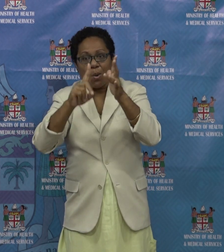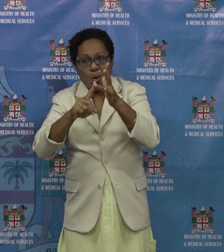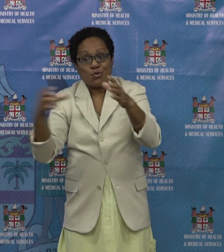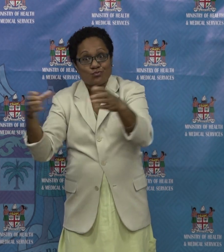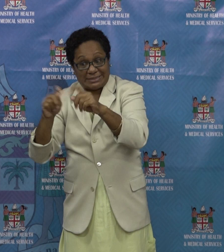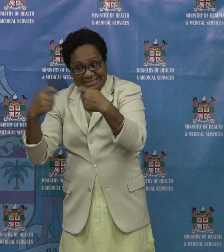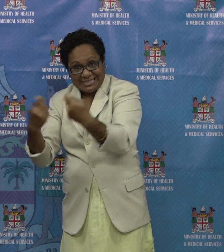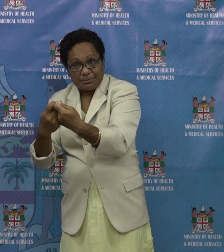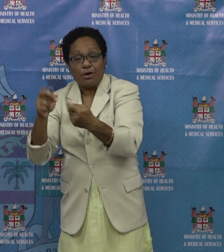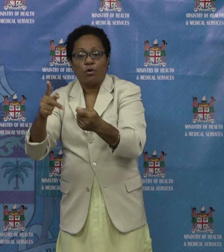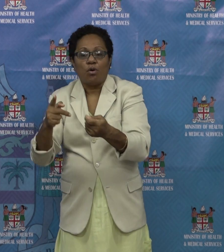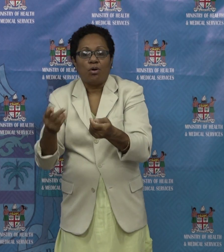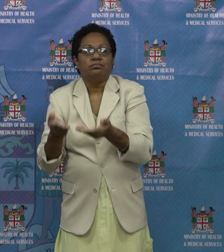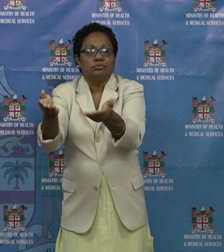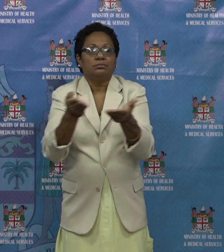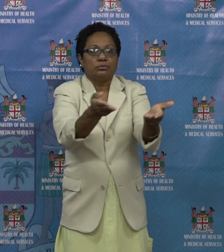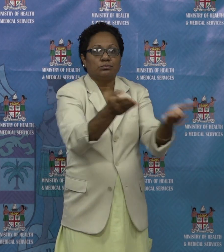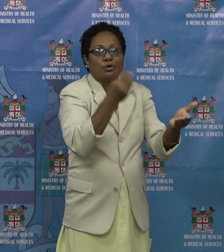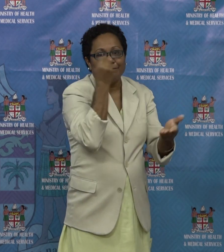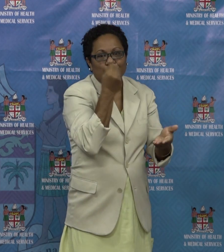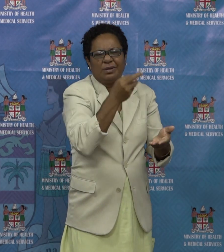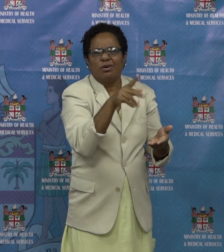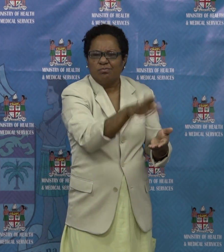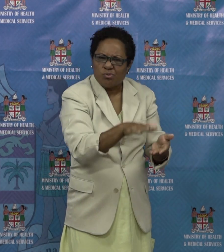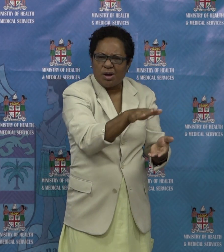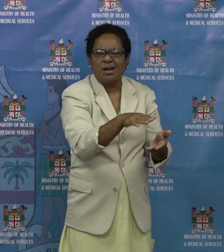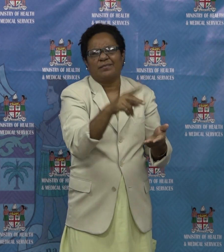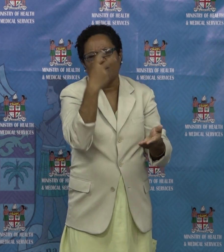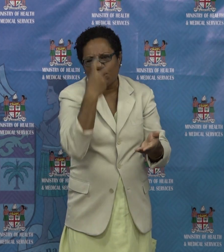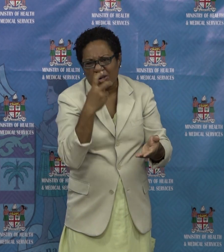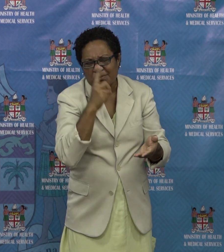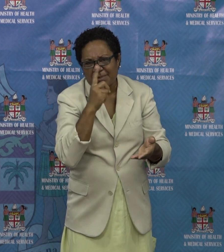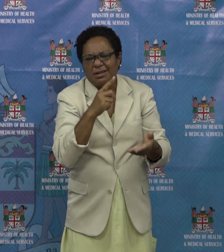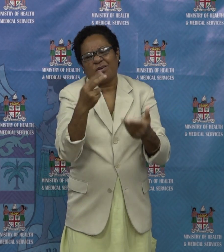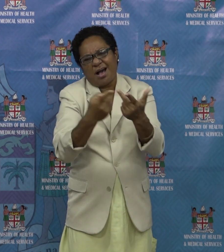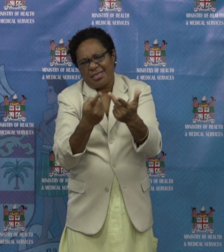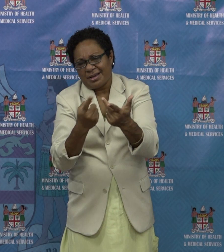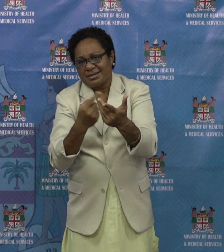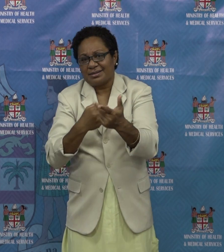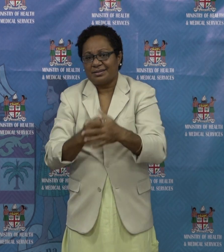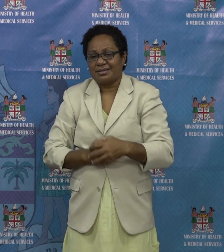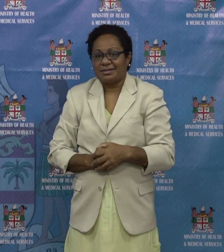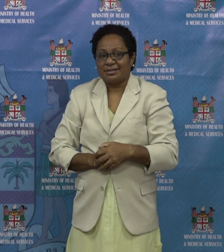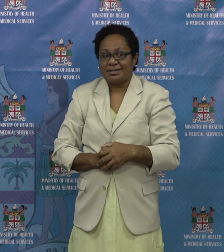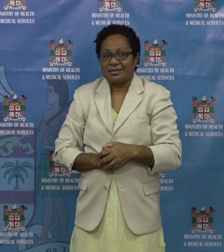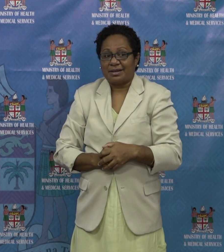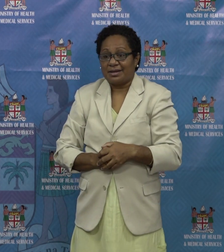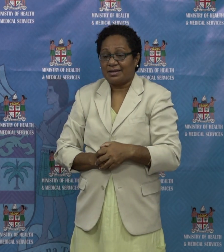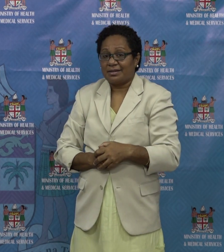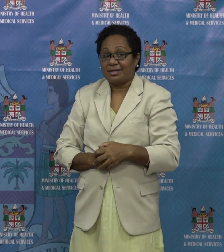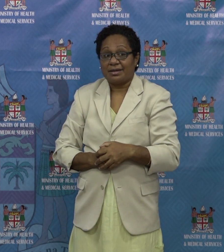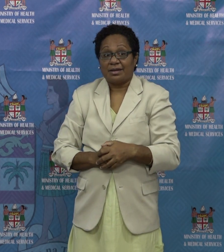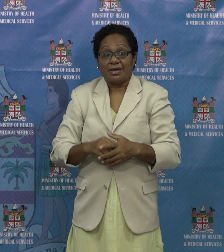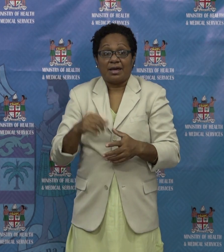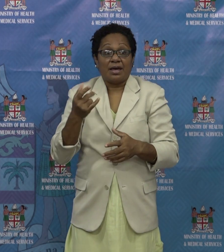those who are the most vulnerable and go straight for 14 days lockdown to try to flush out this